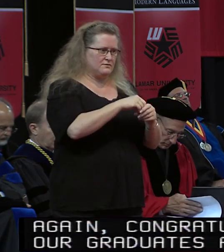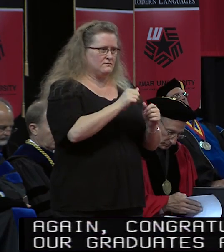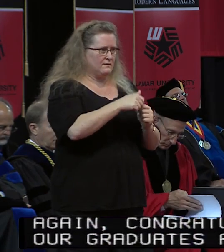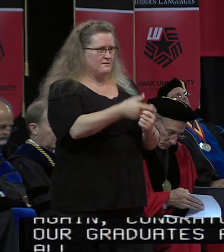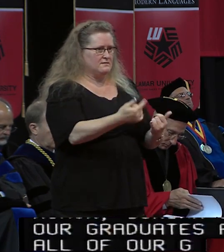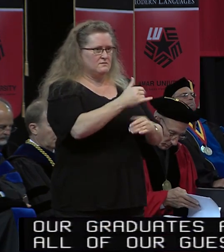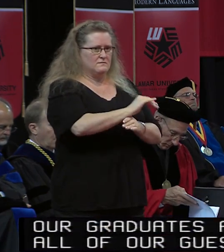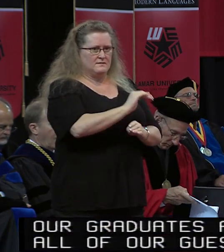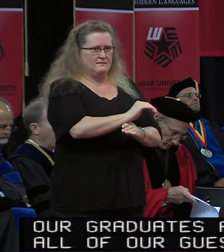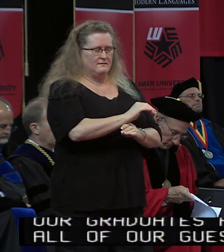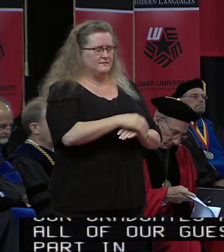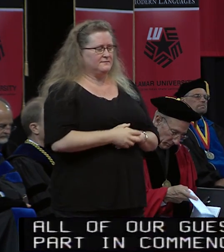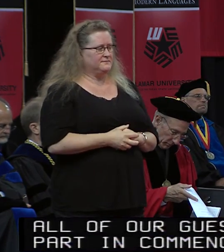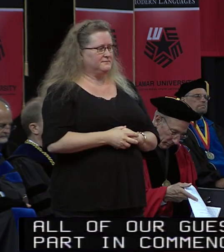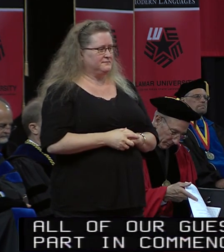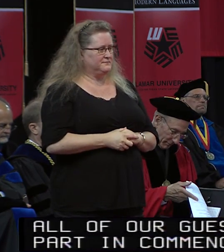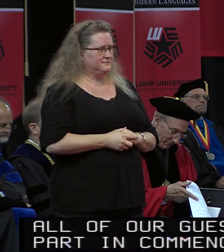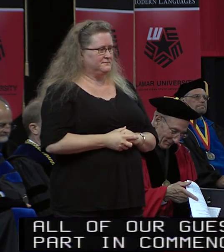us.